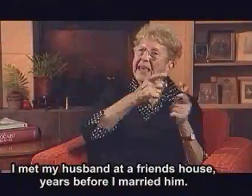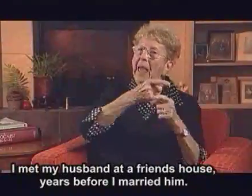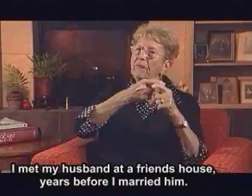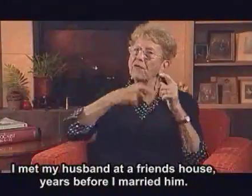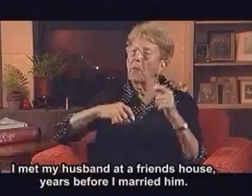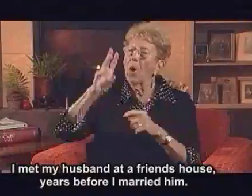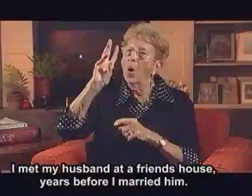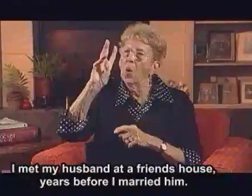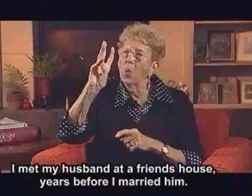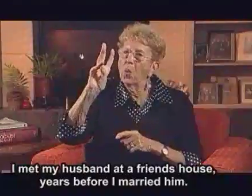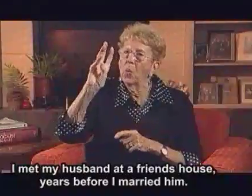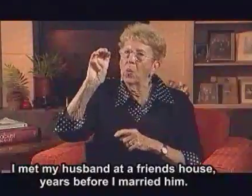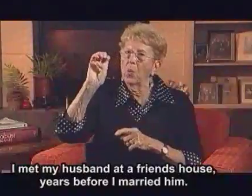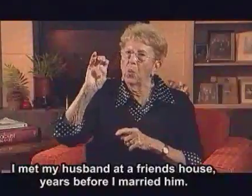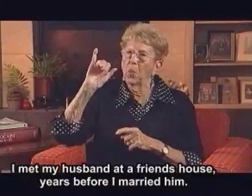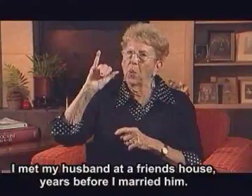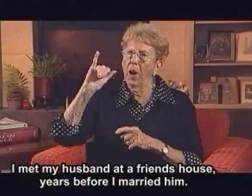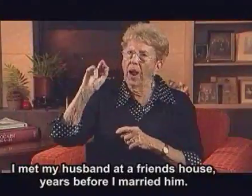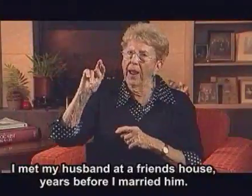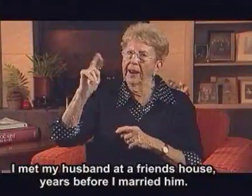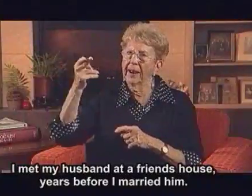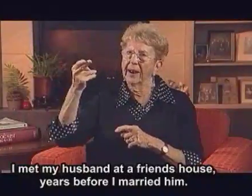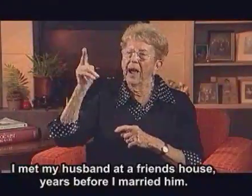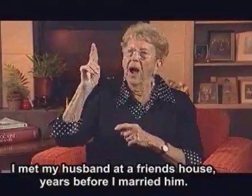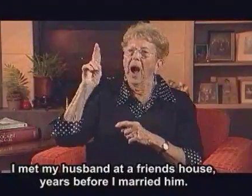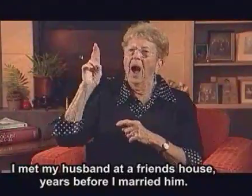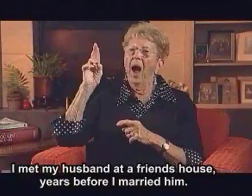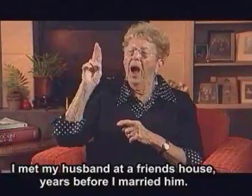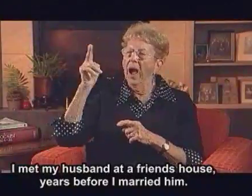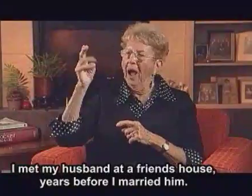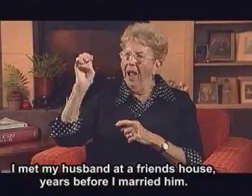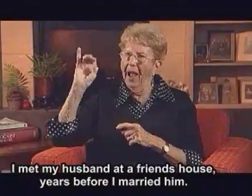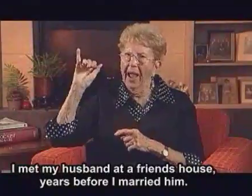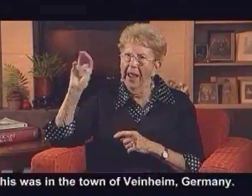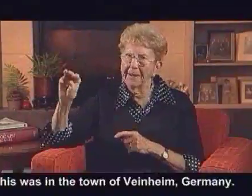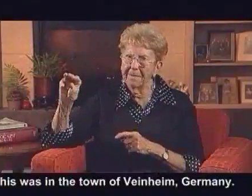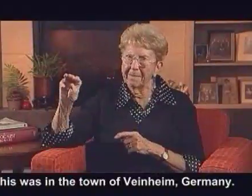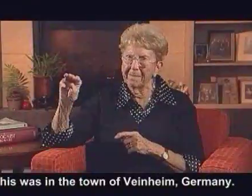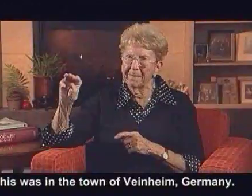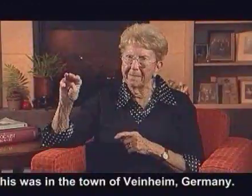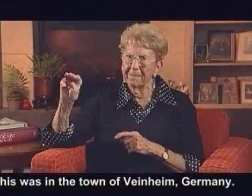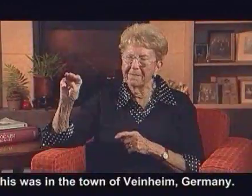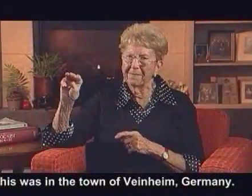I met my husband at my friend's house years before I married him.